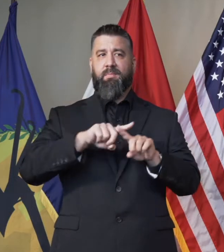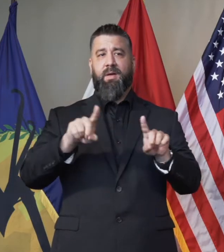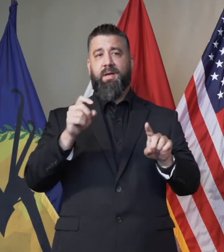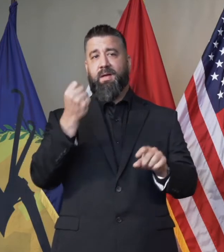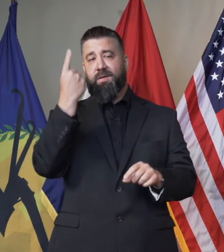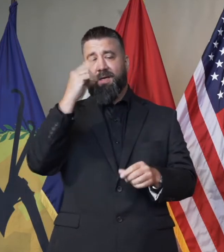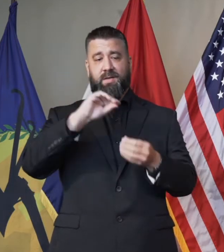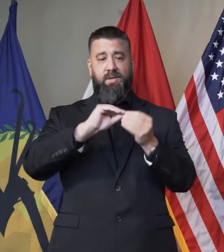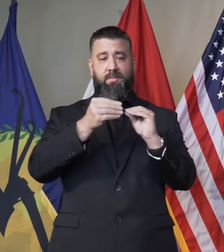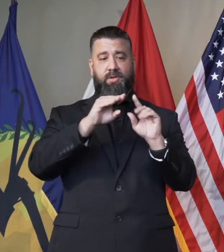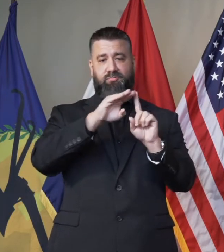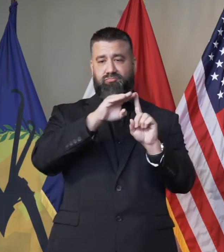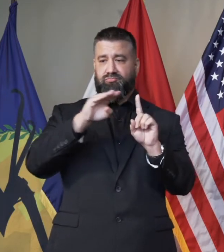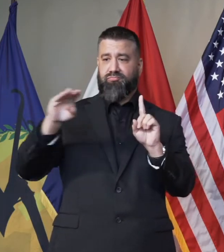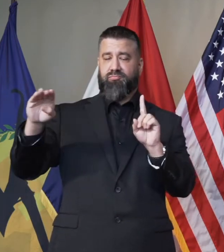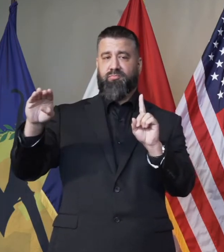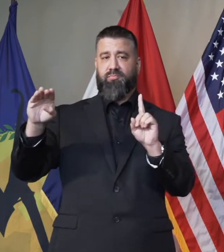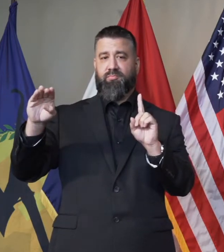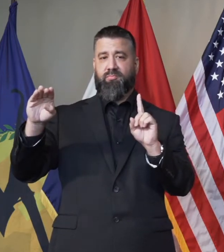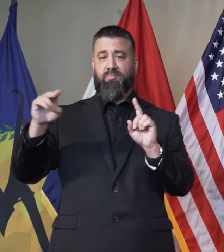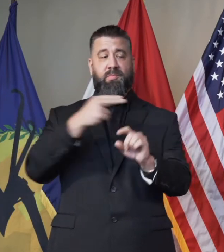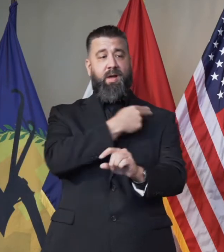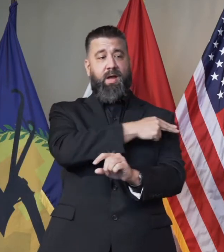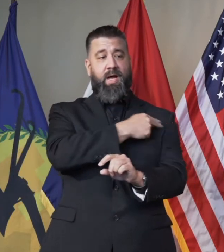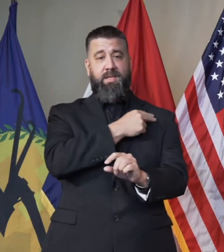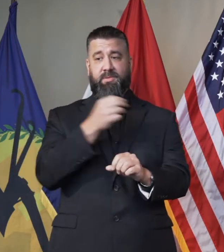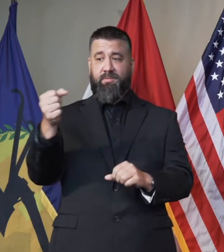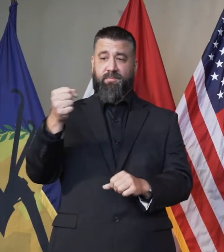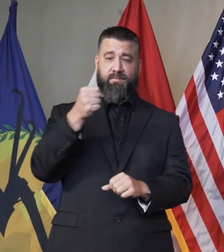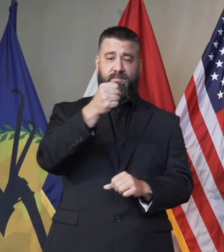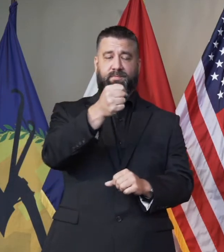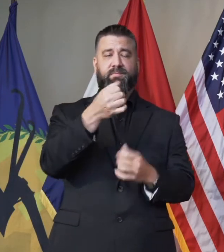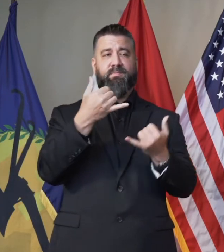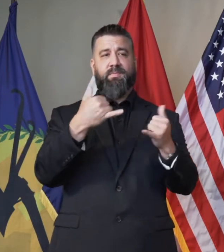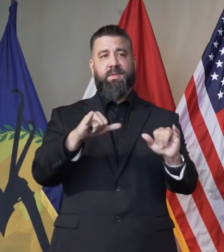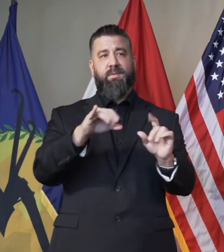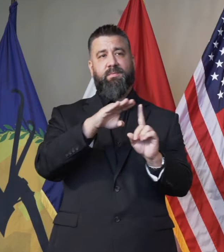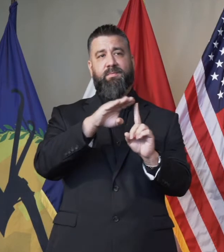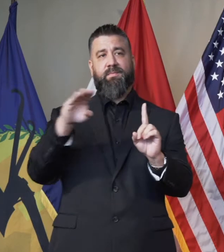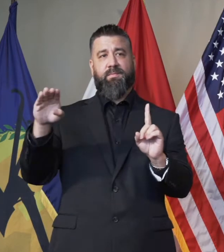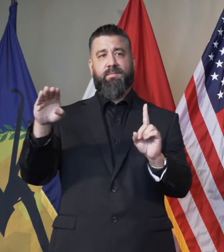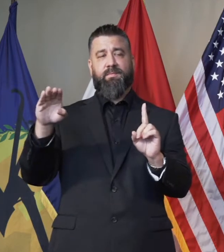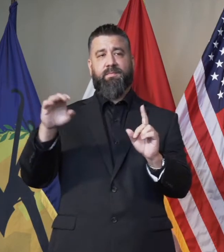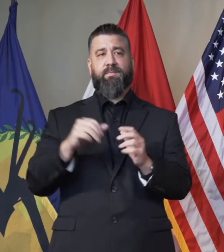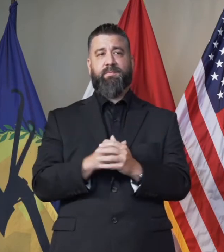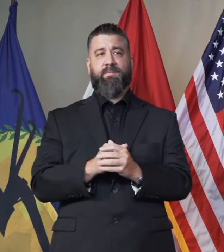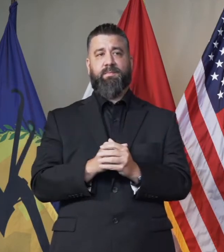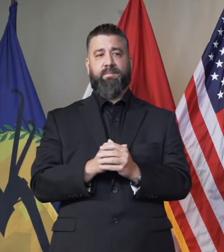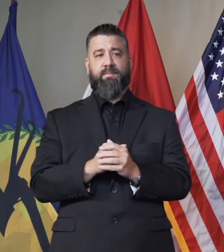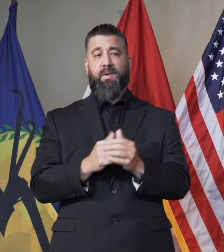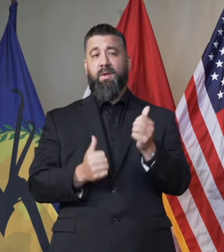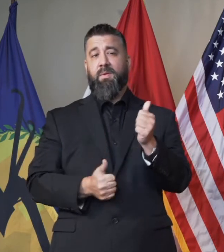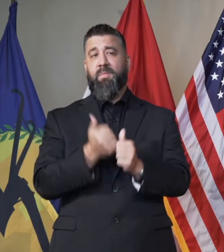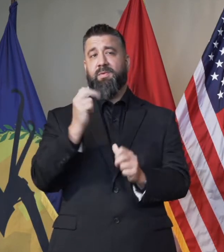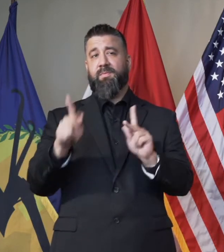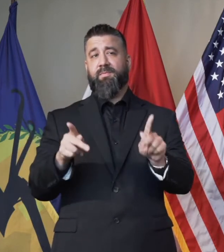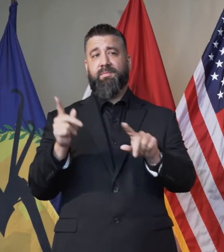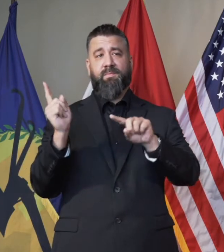steady. And a significant portion of our hospitalizations come from residents of our surrounding